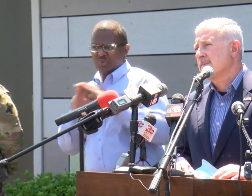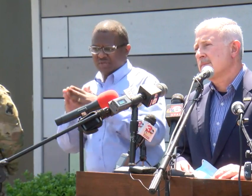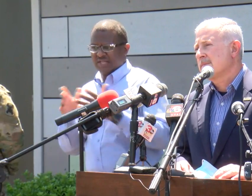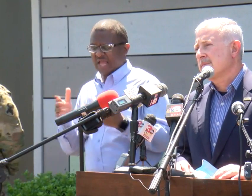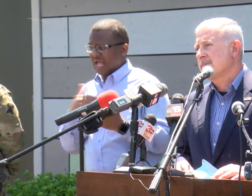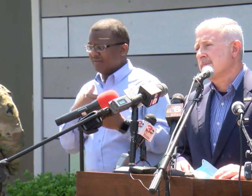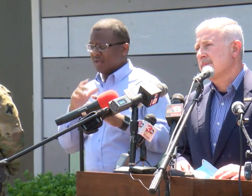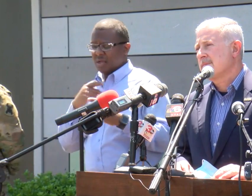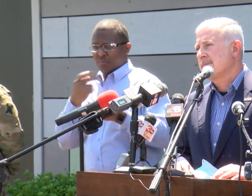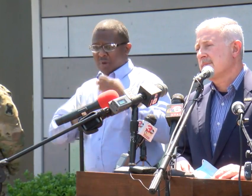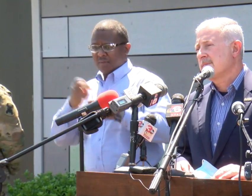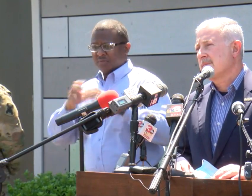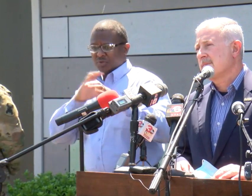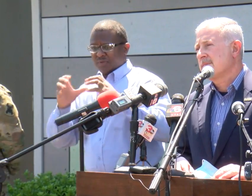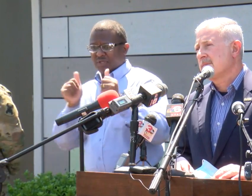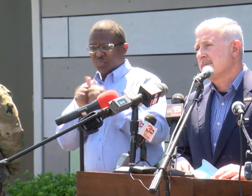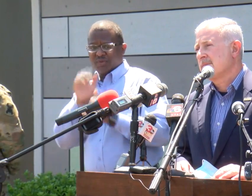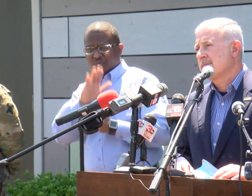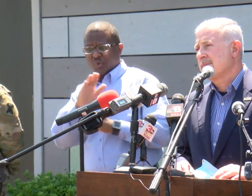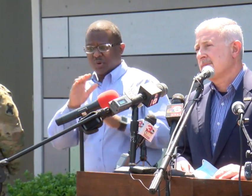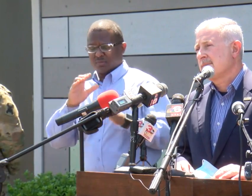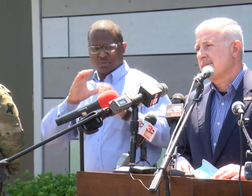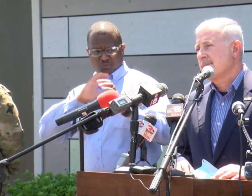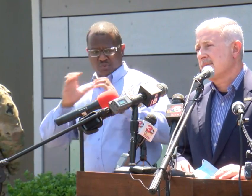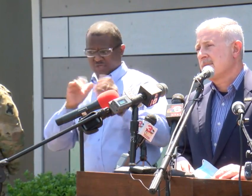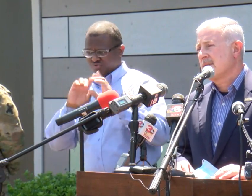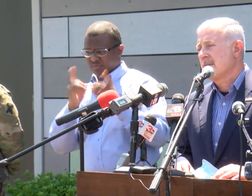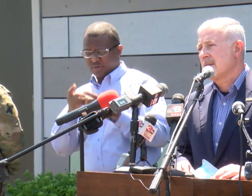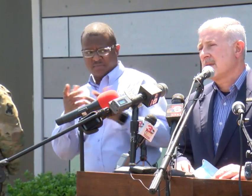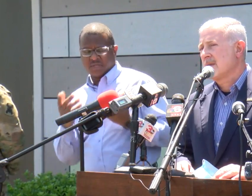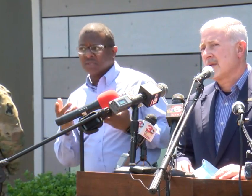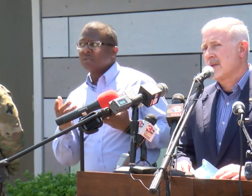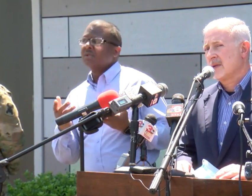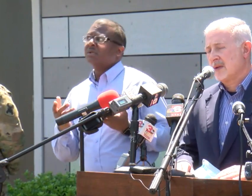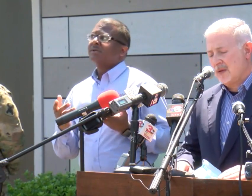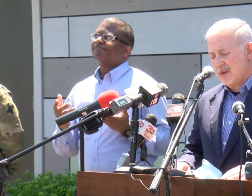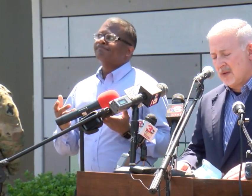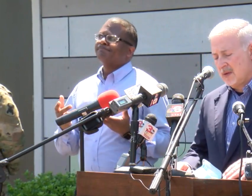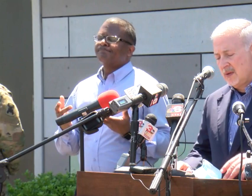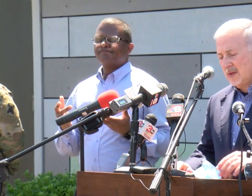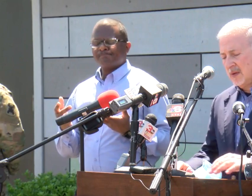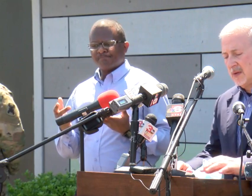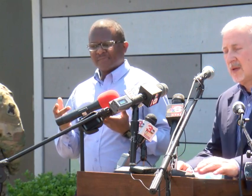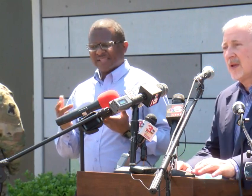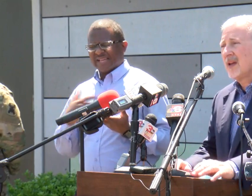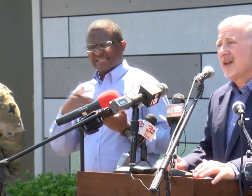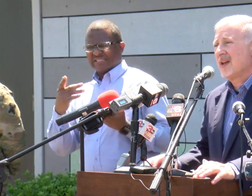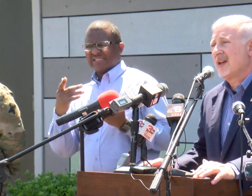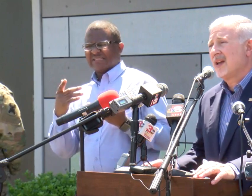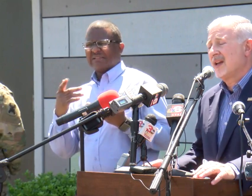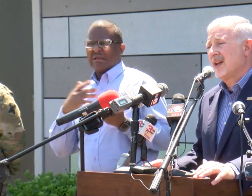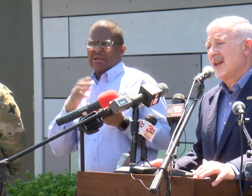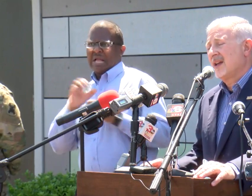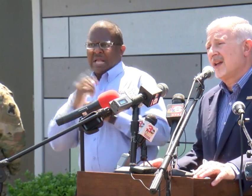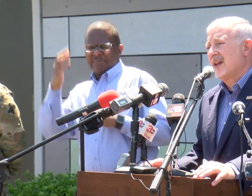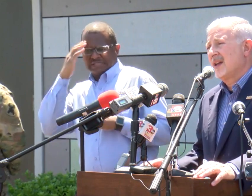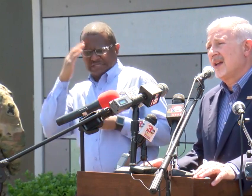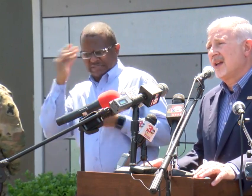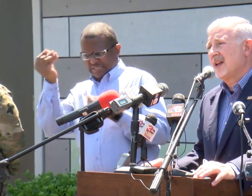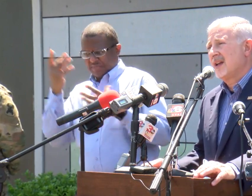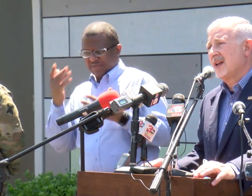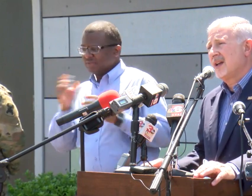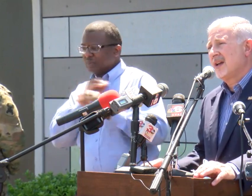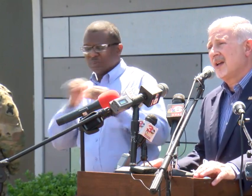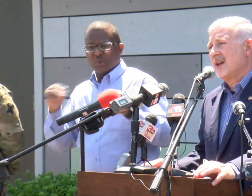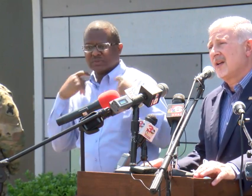communicating with your communications department. And so, kind of common sense tells me that there is no